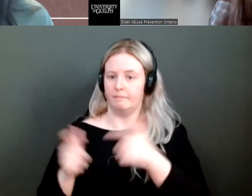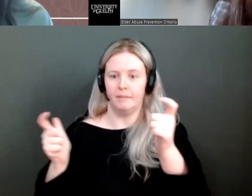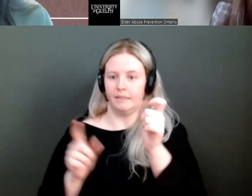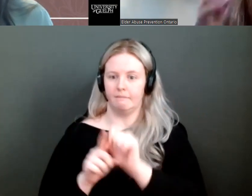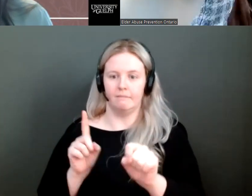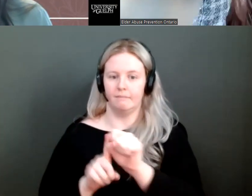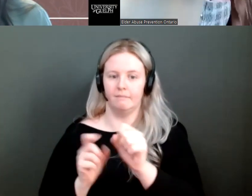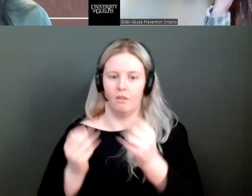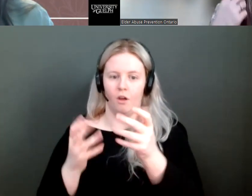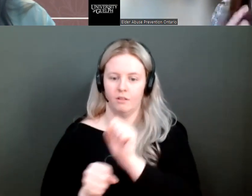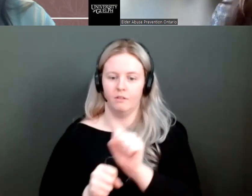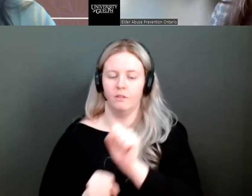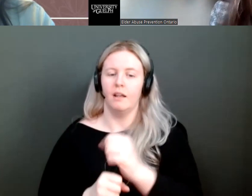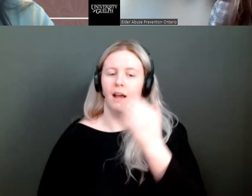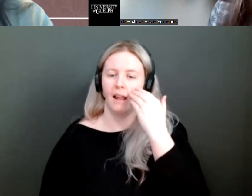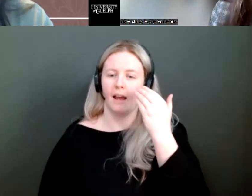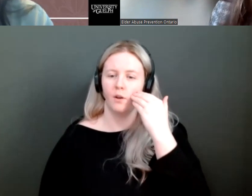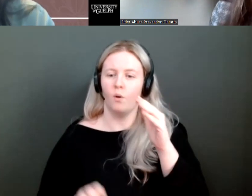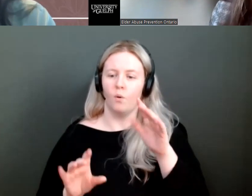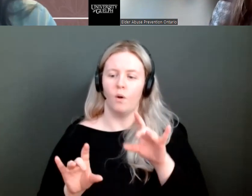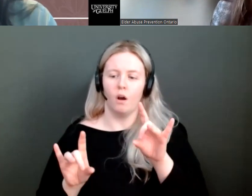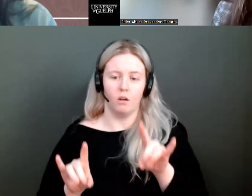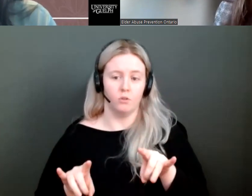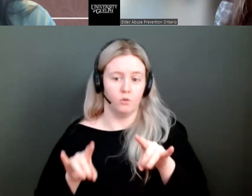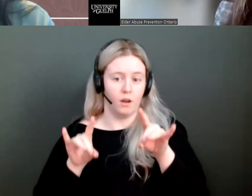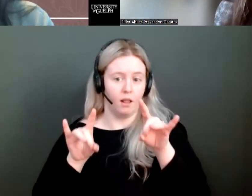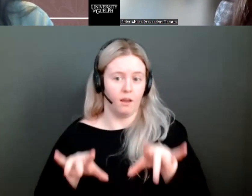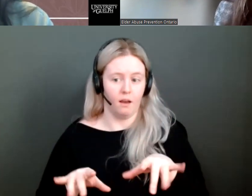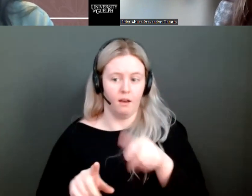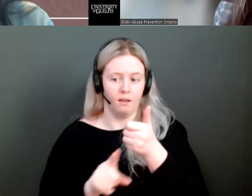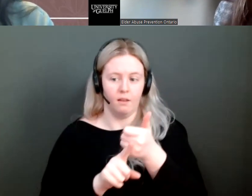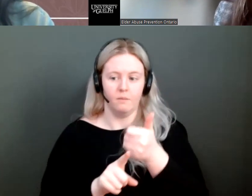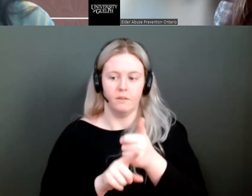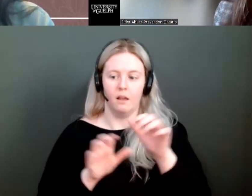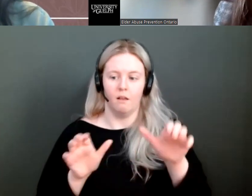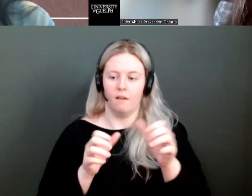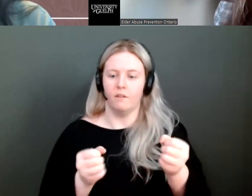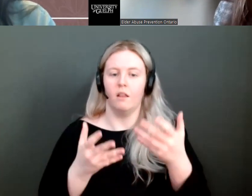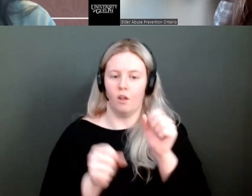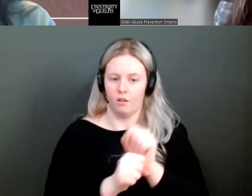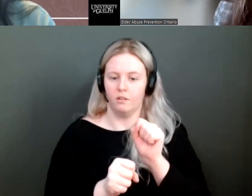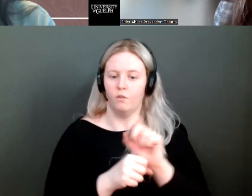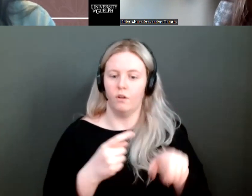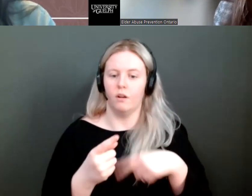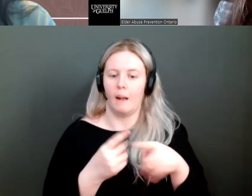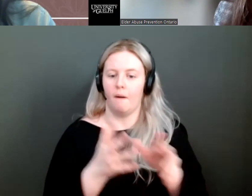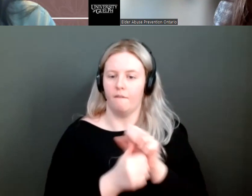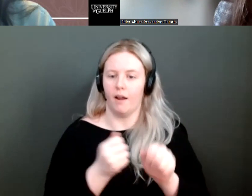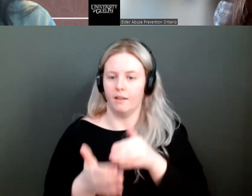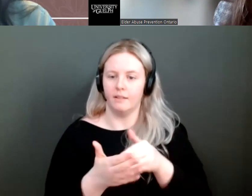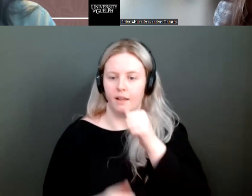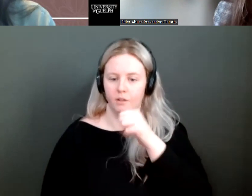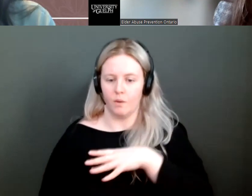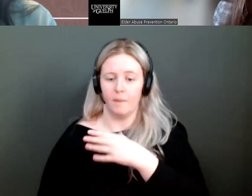that Australia has done some really good work in this area. They've been assessing community attitudes to violence against women and gender-based violence